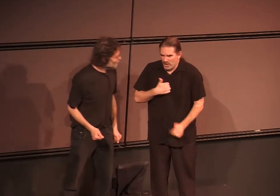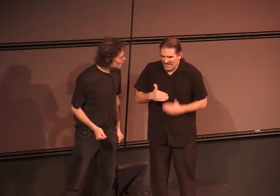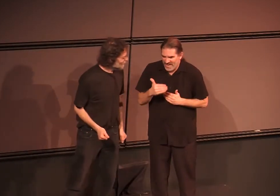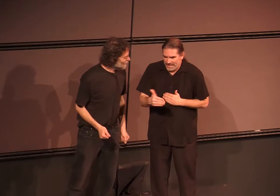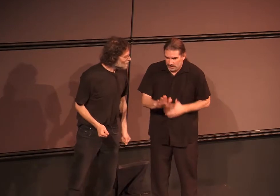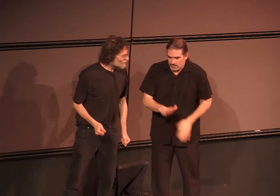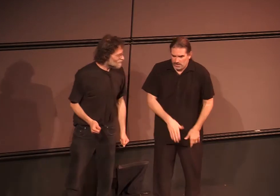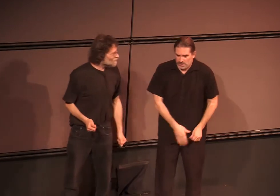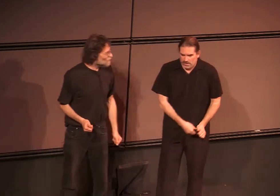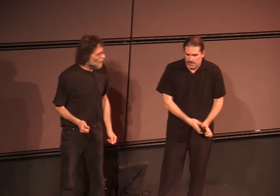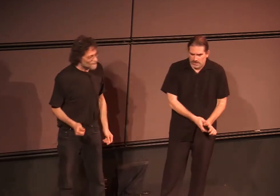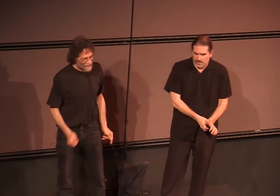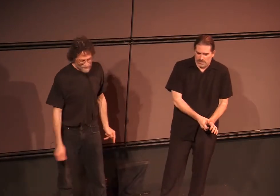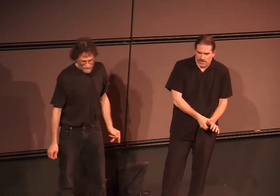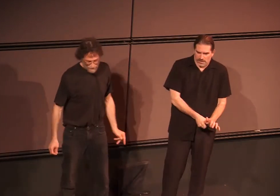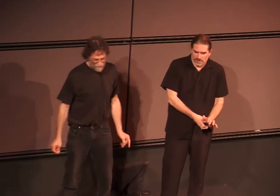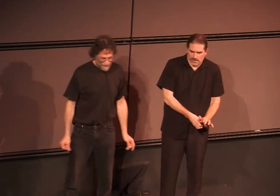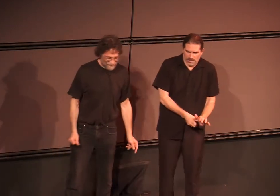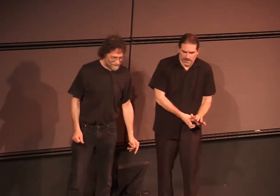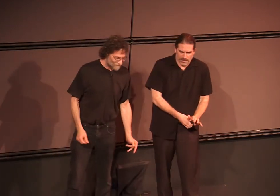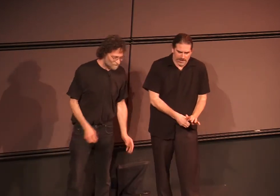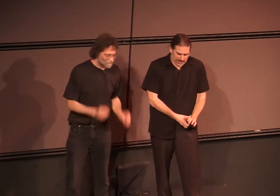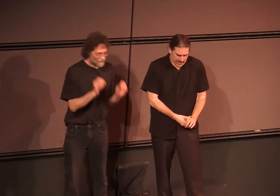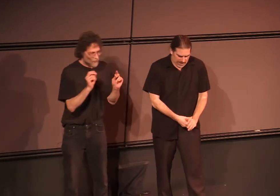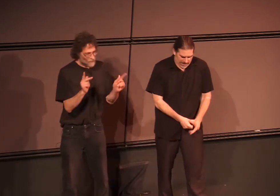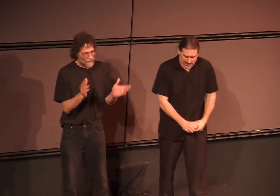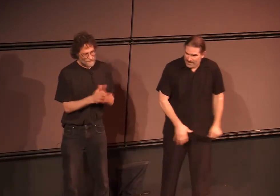sorry. We're apologizing in advance. Okay.